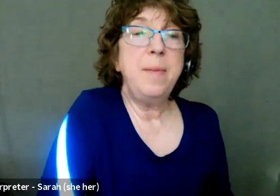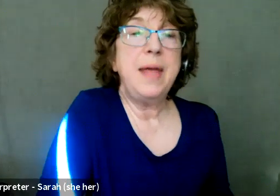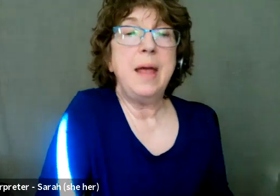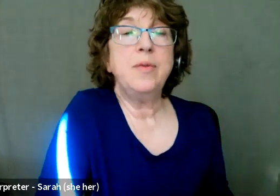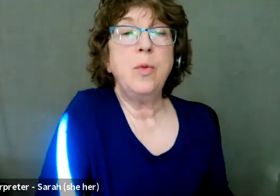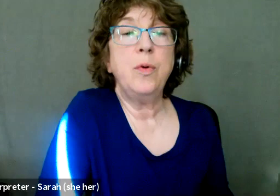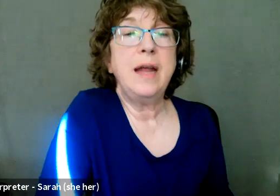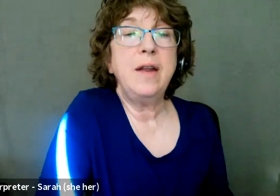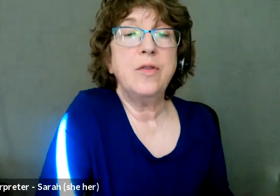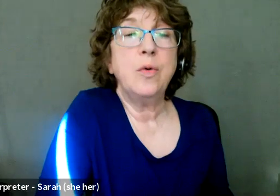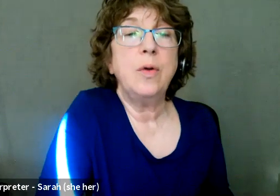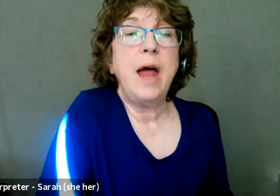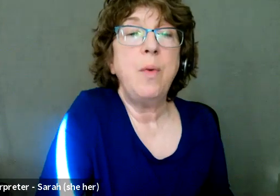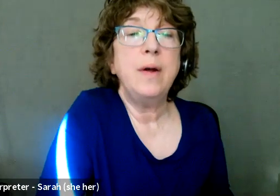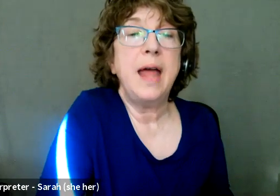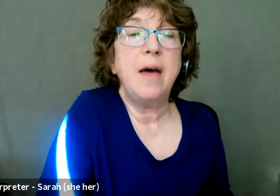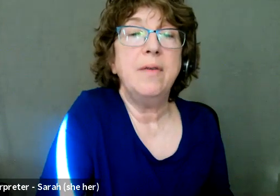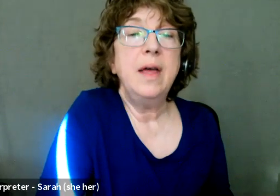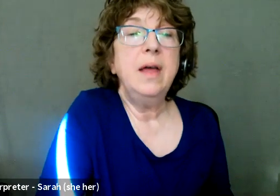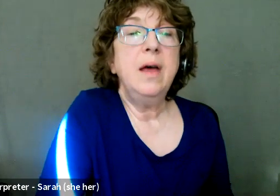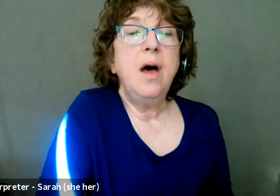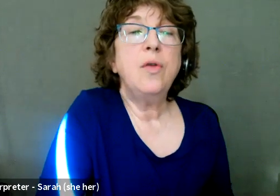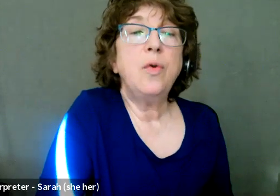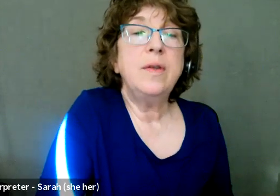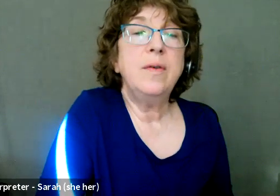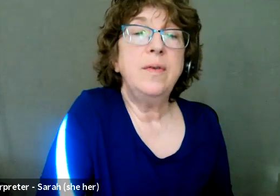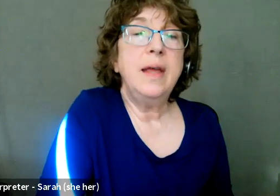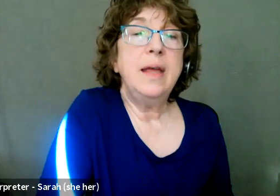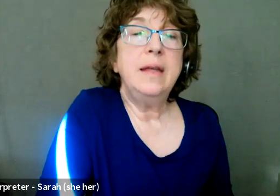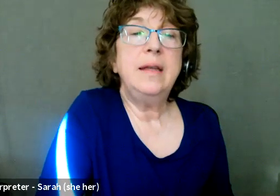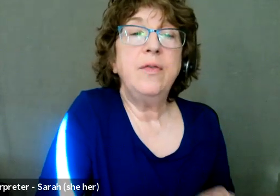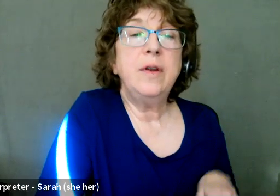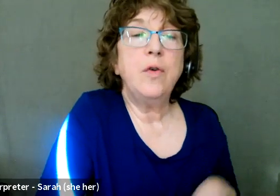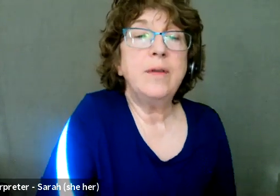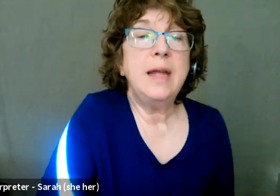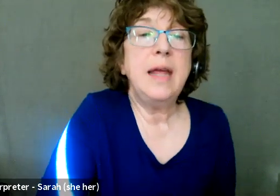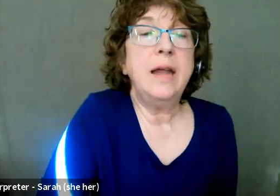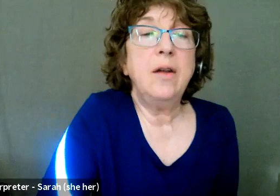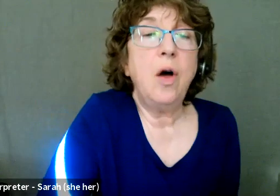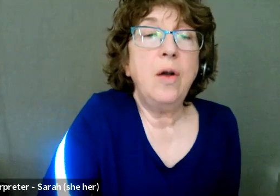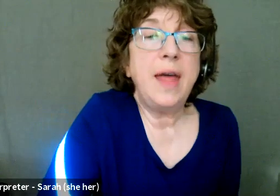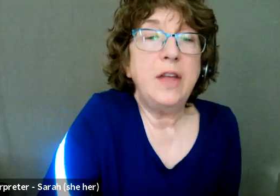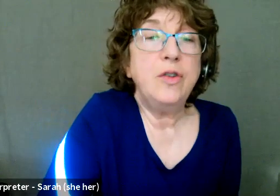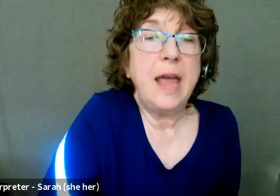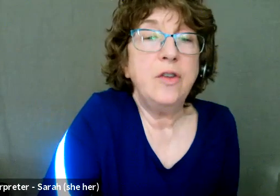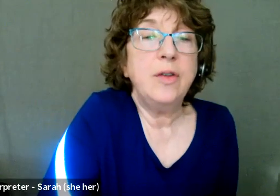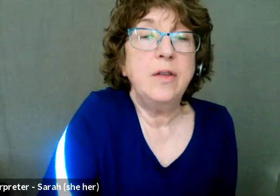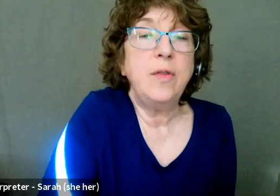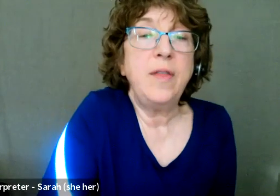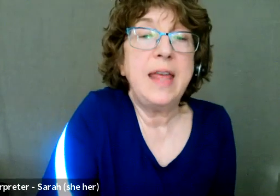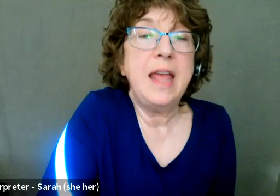And I mean, if I became superintendent of the school, I'd want to have all sorts of different diversity and all